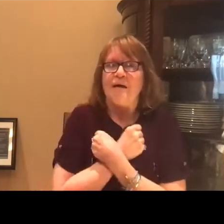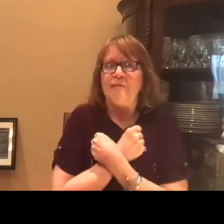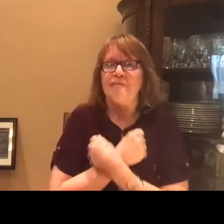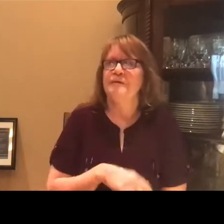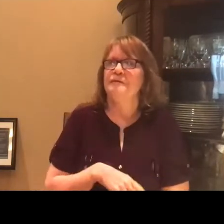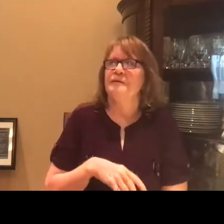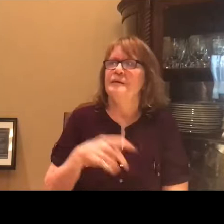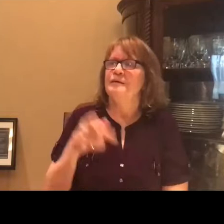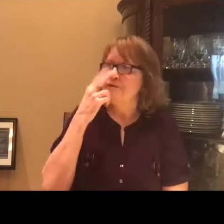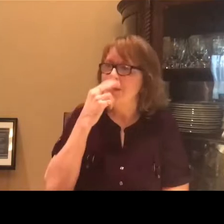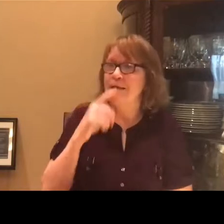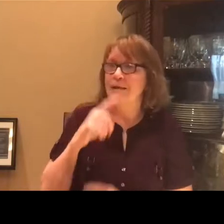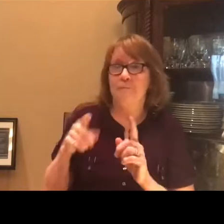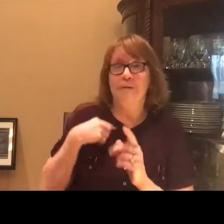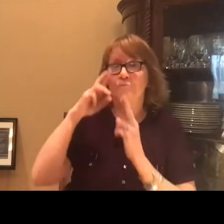commanded respect.